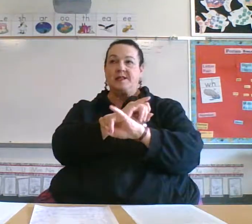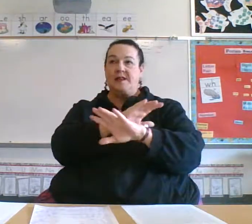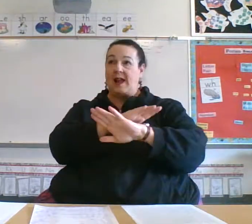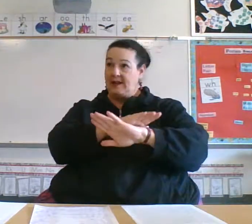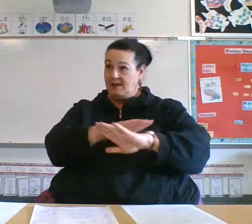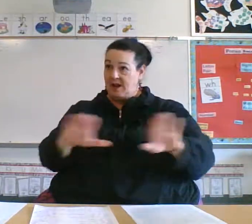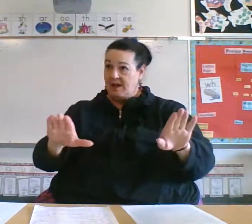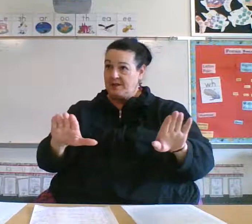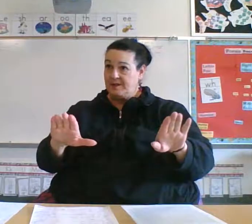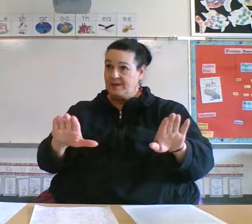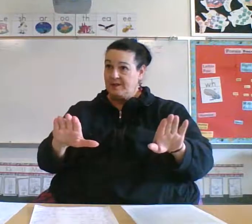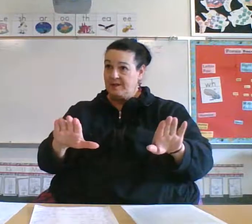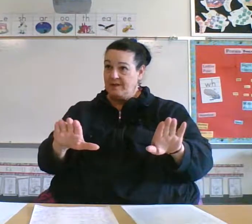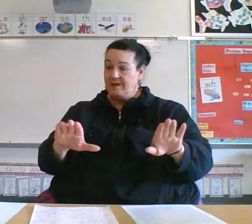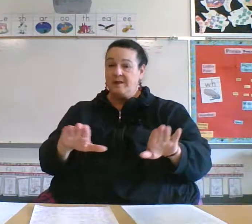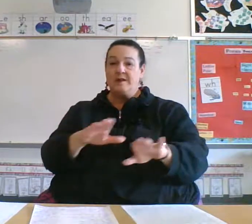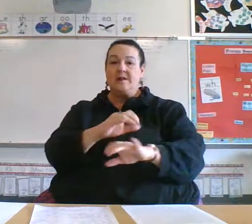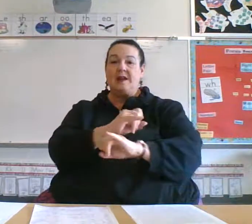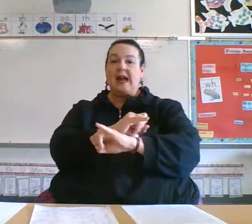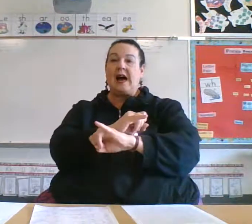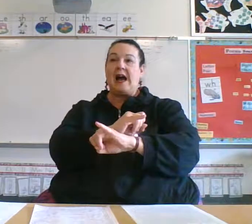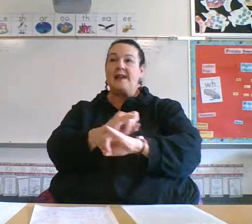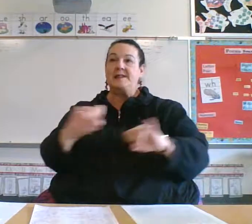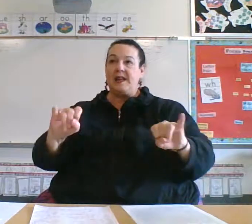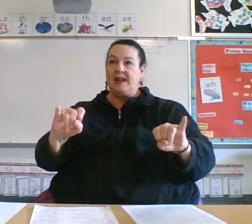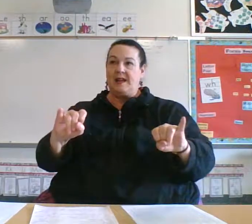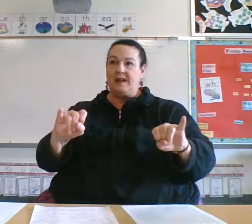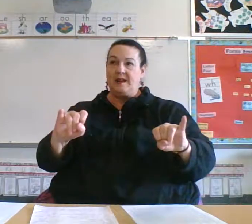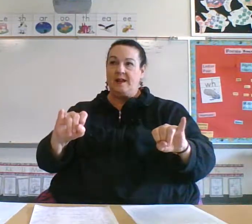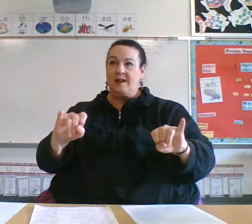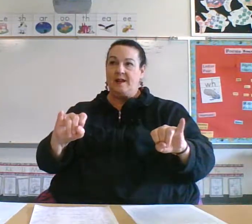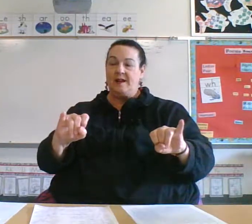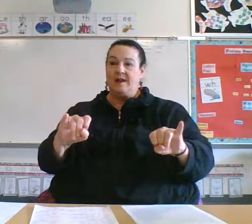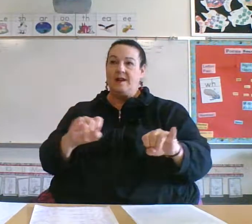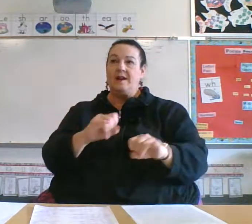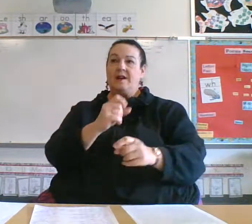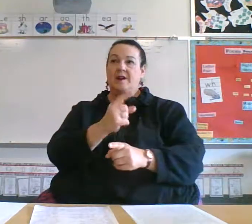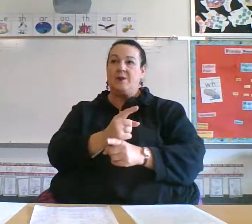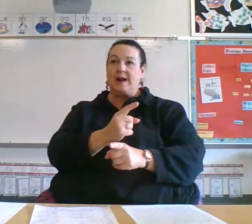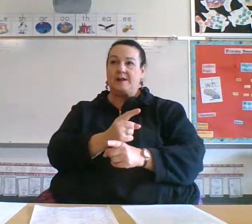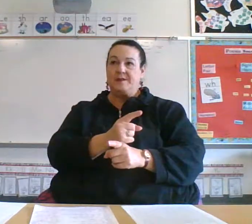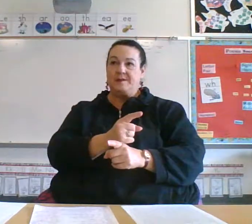like not. I is in. Correct.